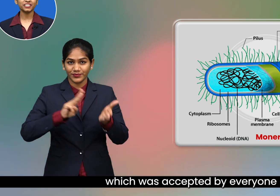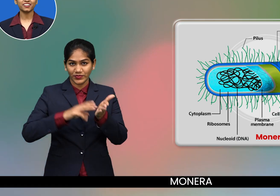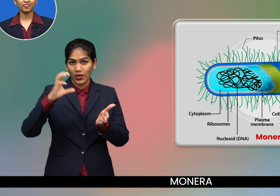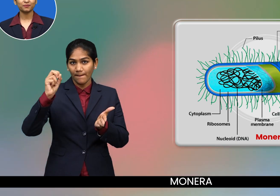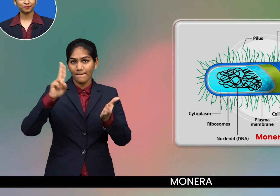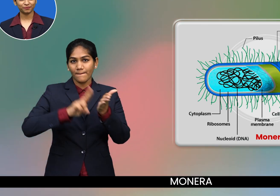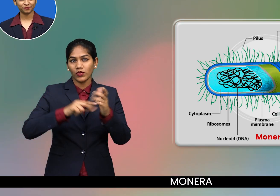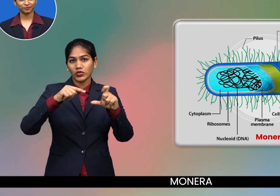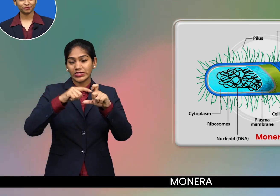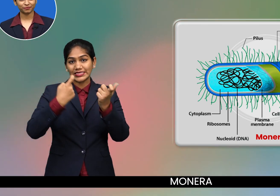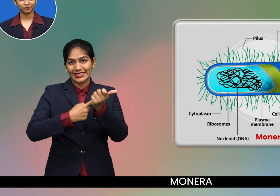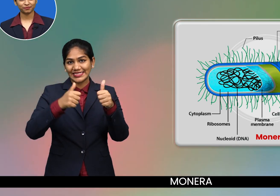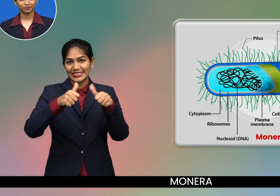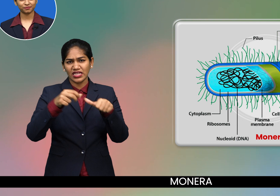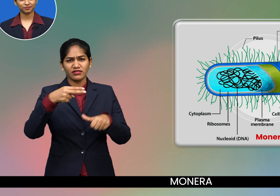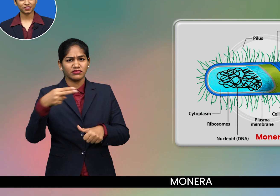Monera.